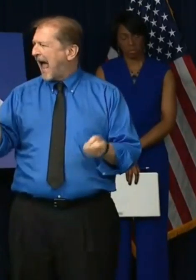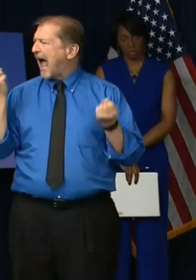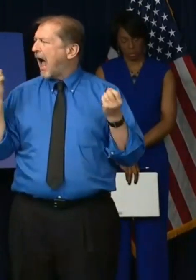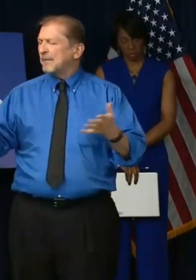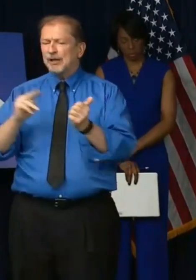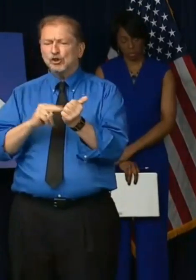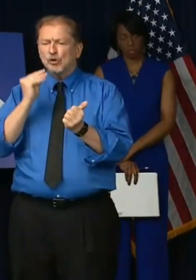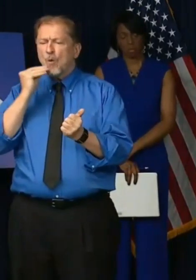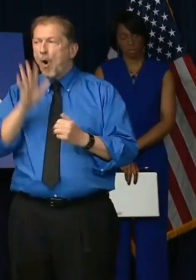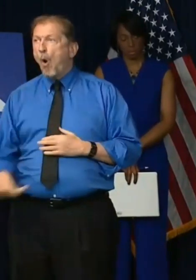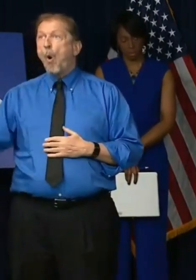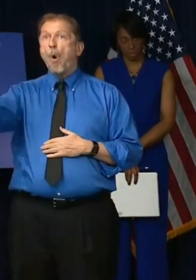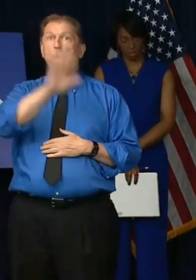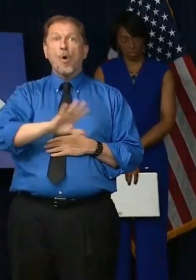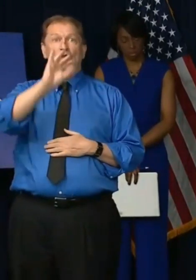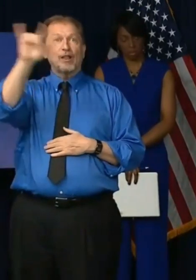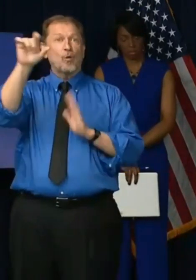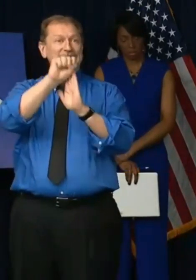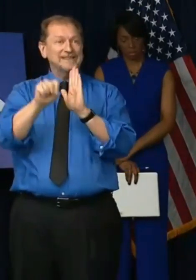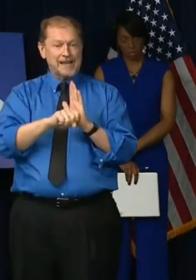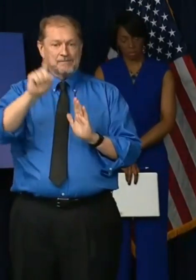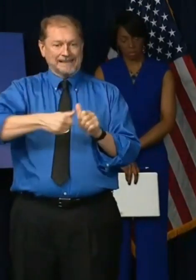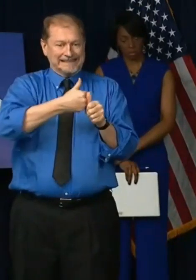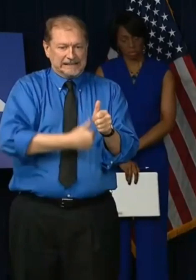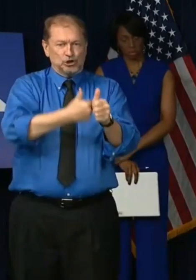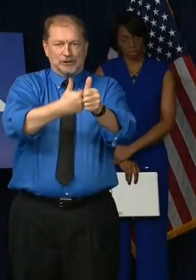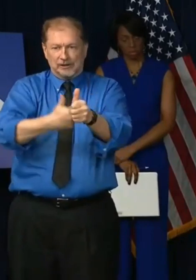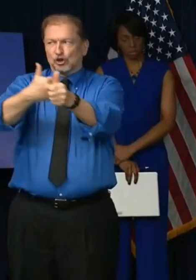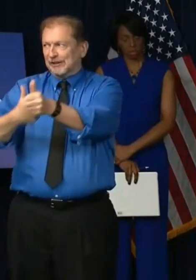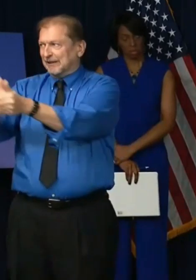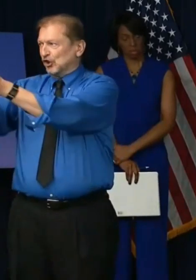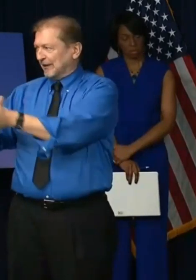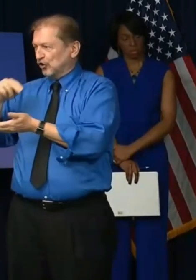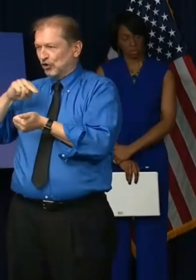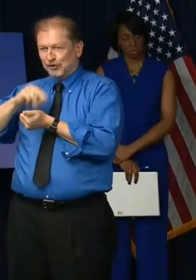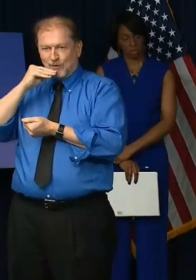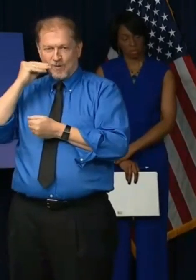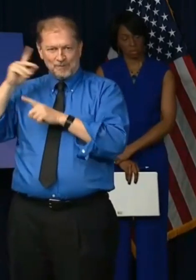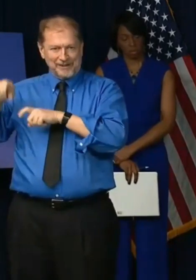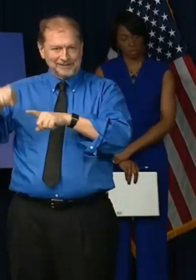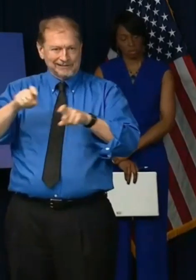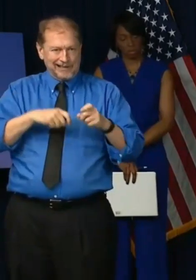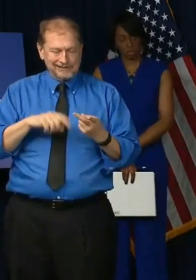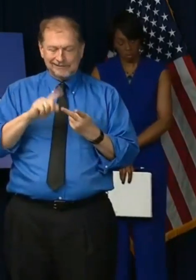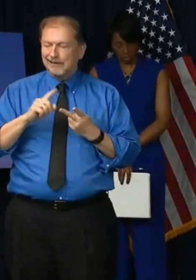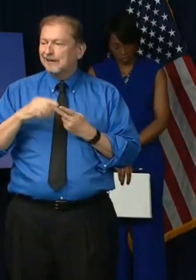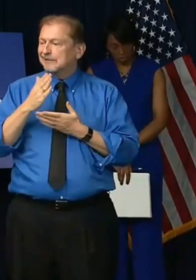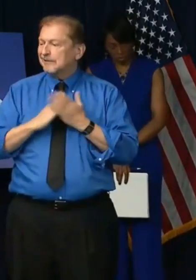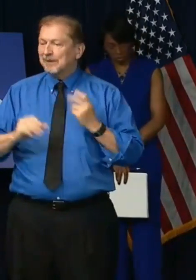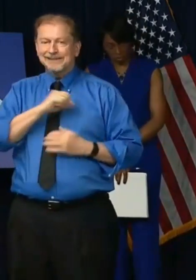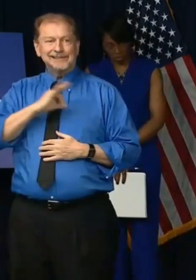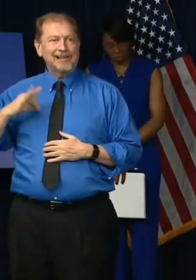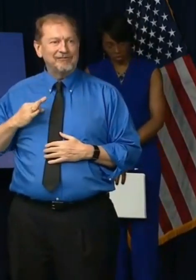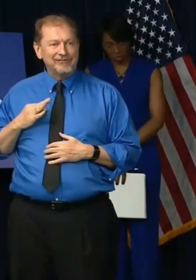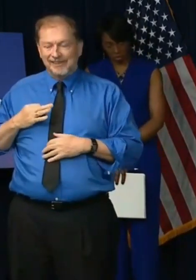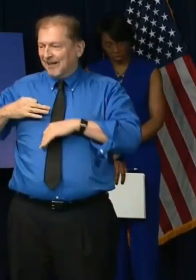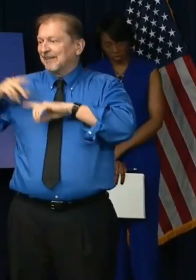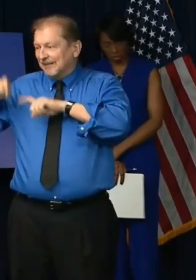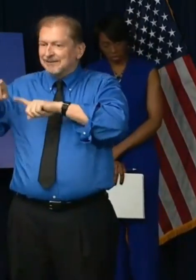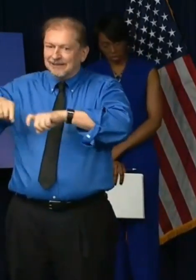people that work in nursing homes, the people that work in sensitive positions where you need to make sure that perhaps every day someone